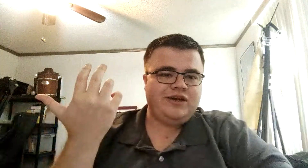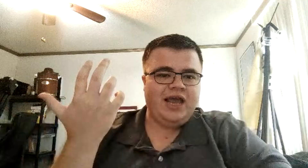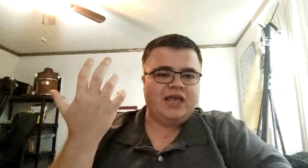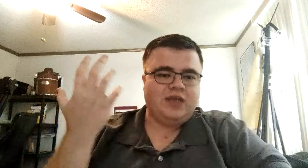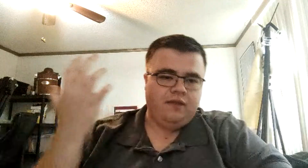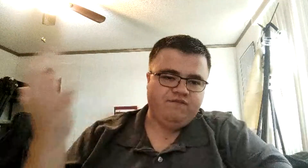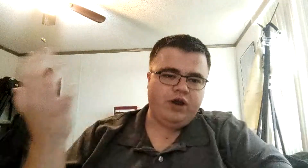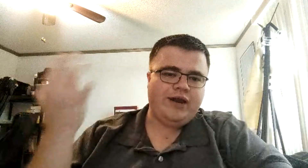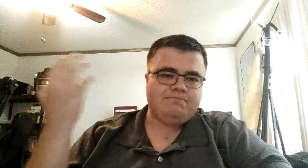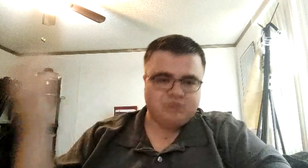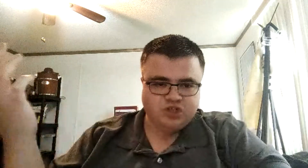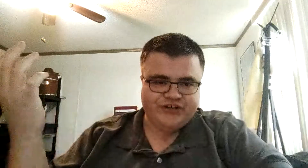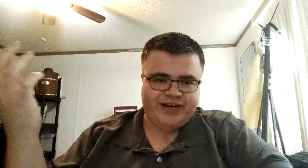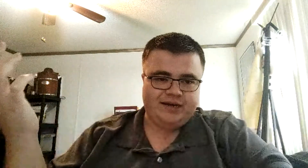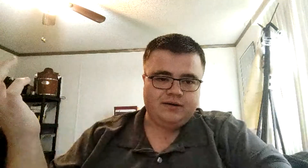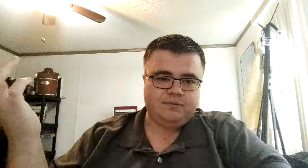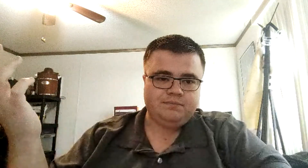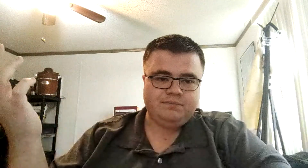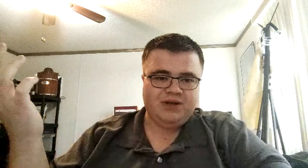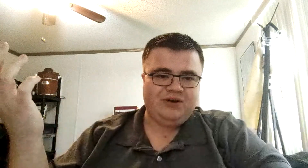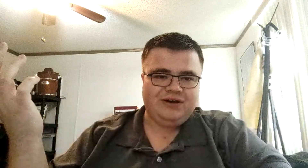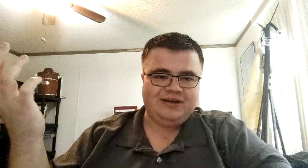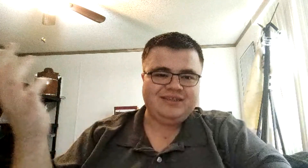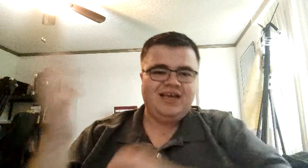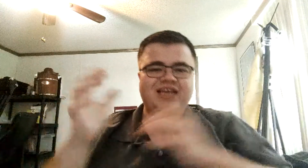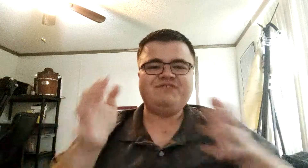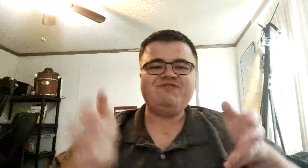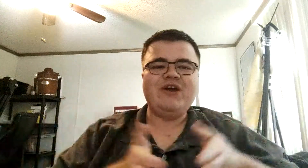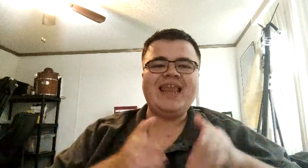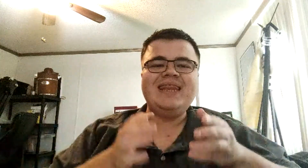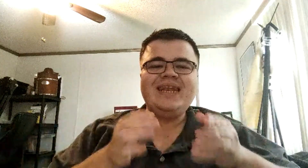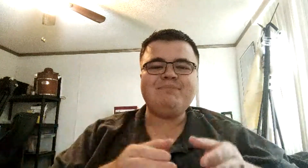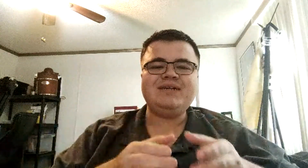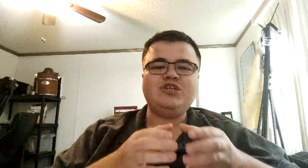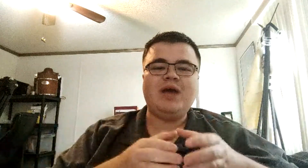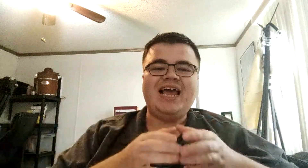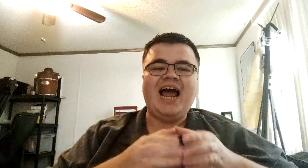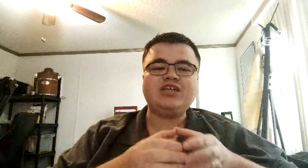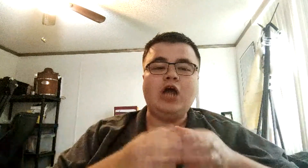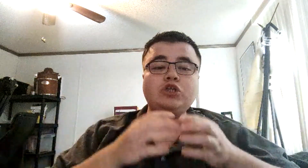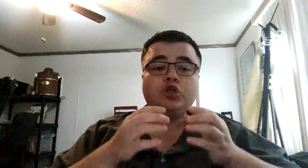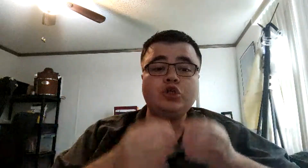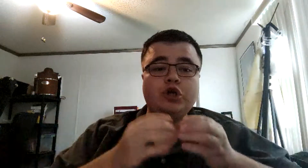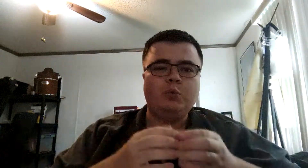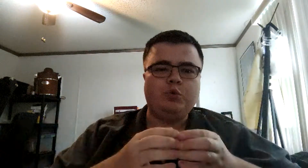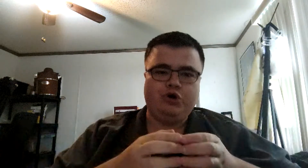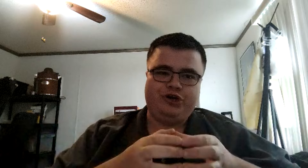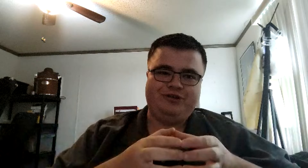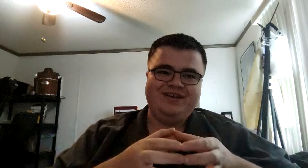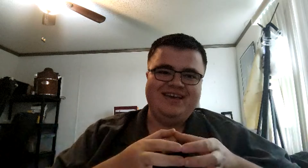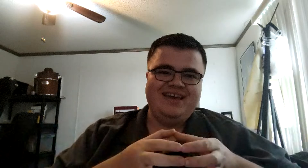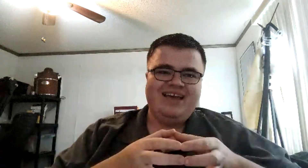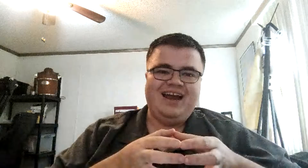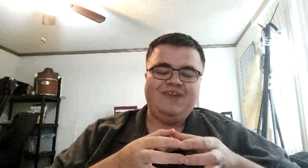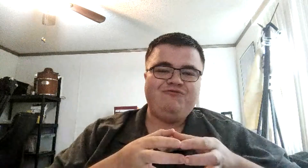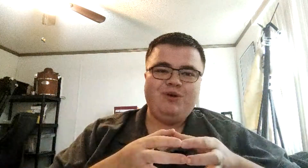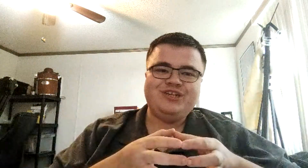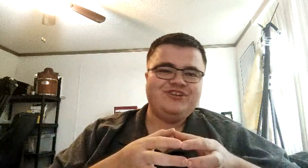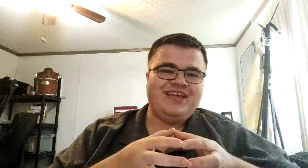unfortunately, so it's very misstanding because it's very limited to catch a certain word. And unfortunately,